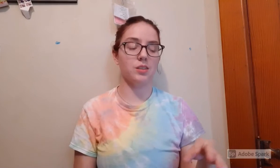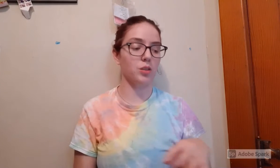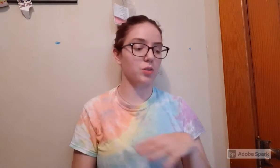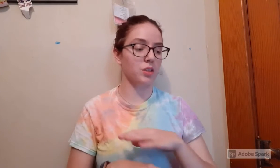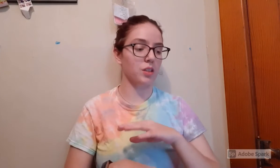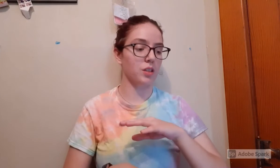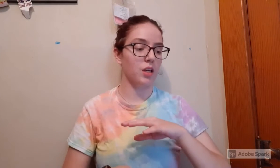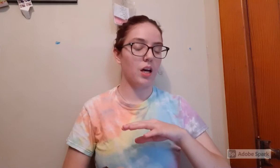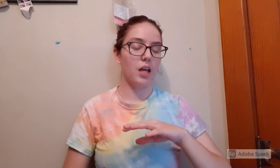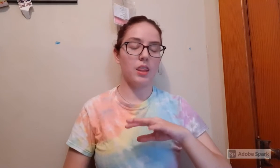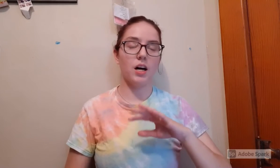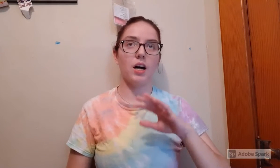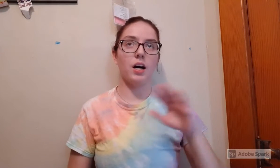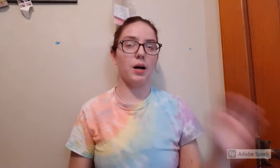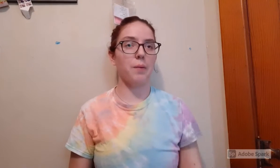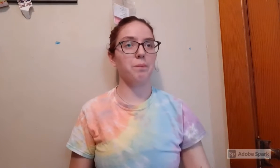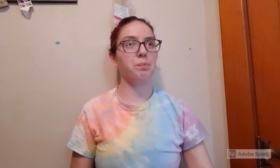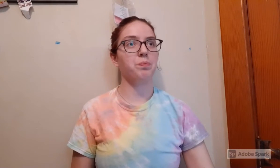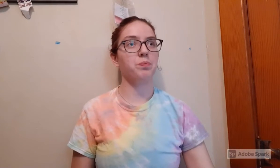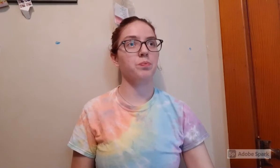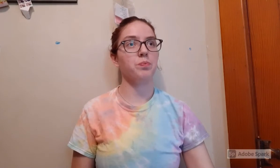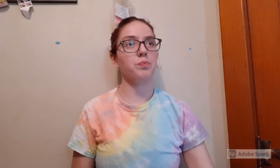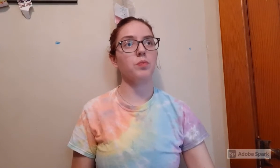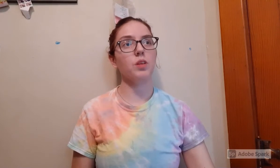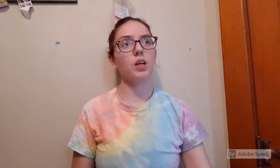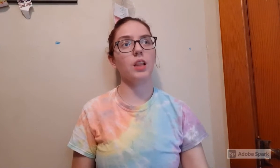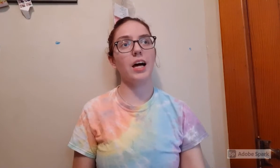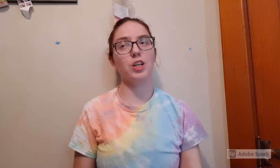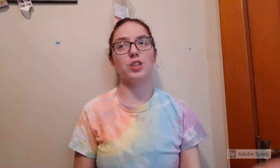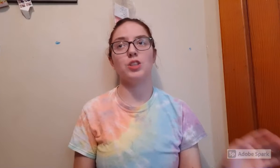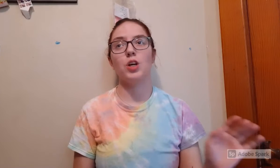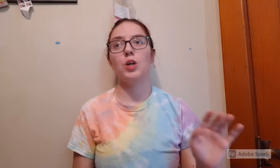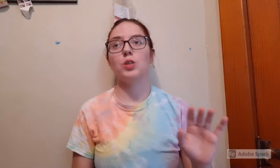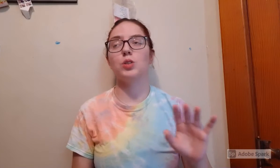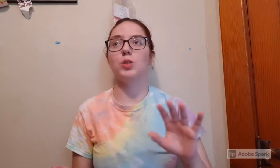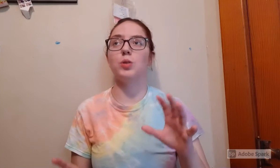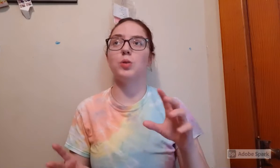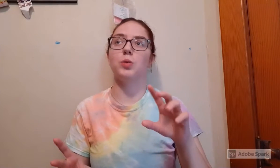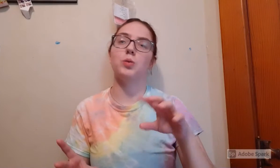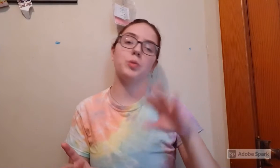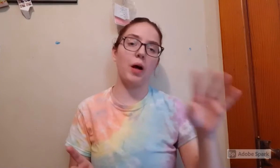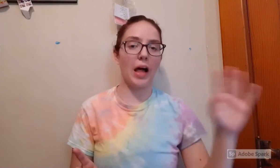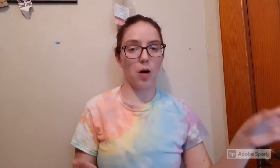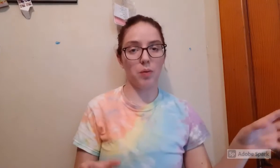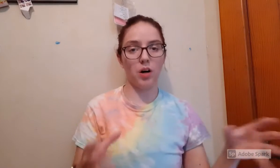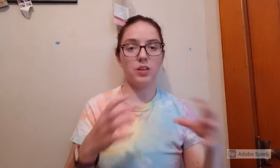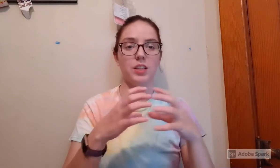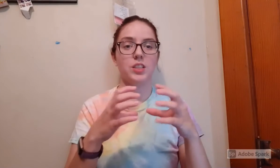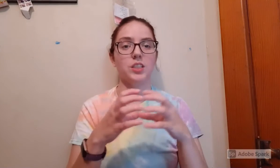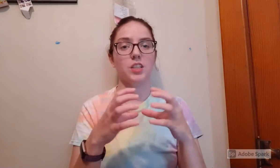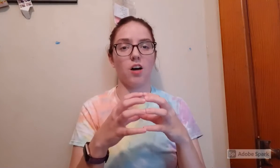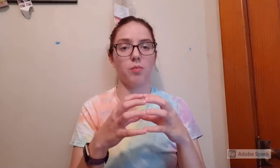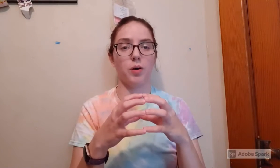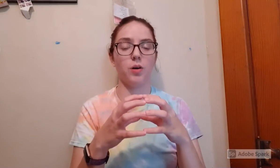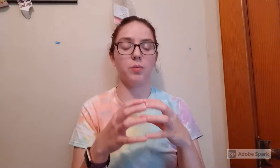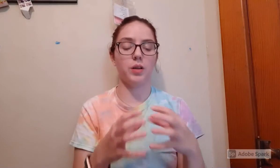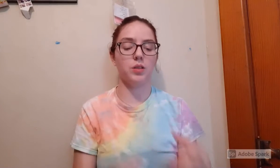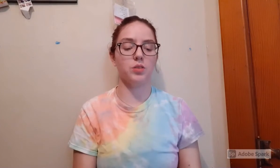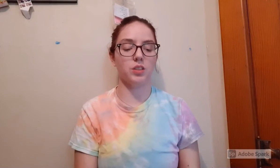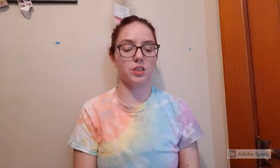use the letters to spell out ball. This is softball, but usually just